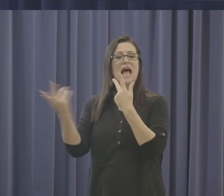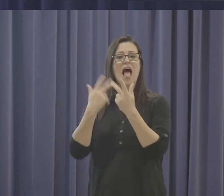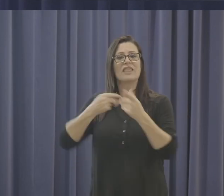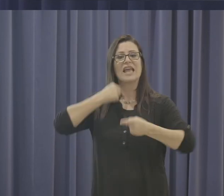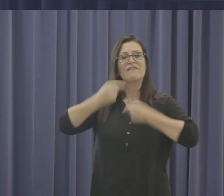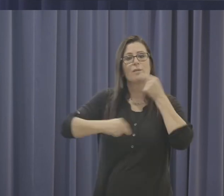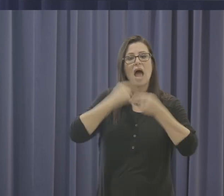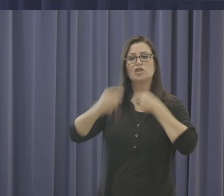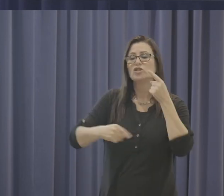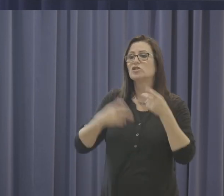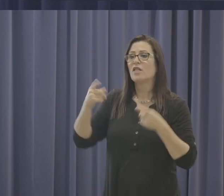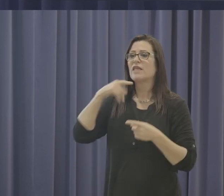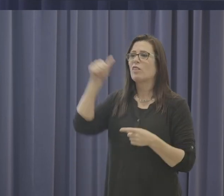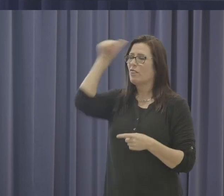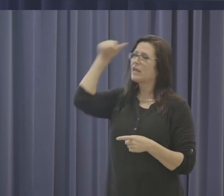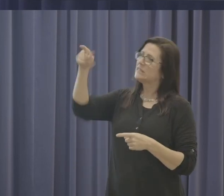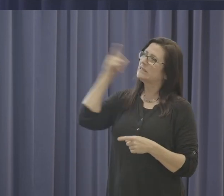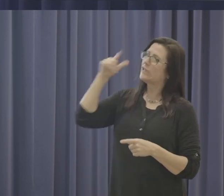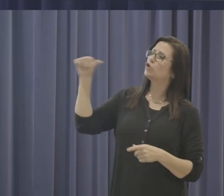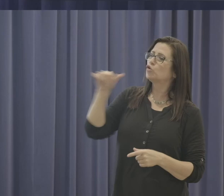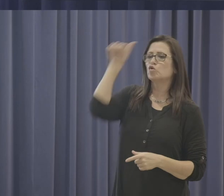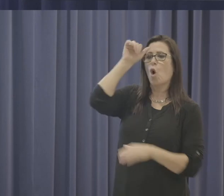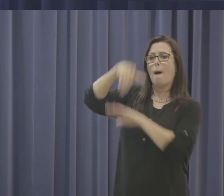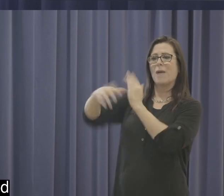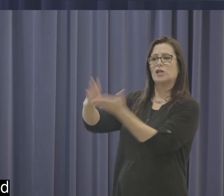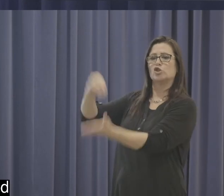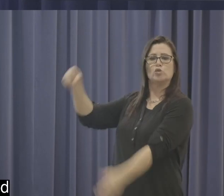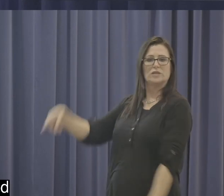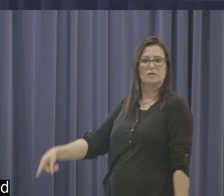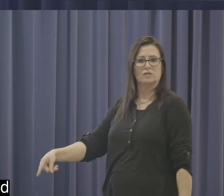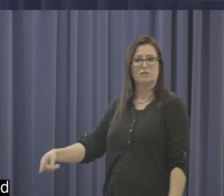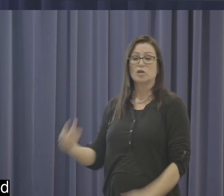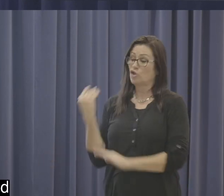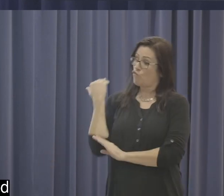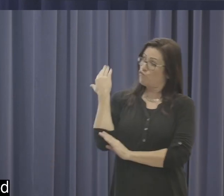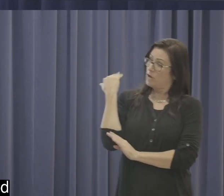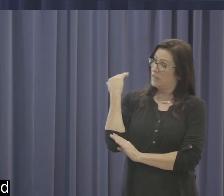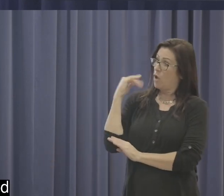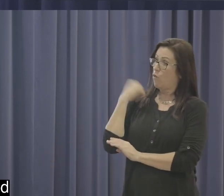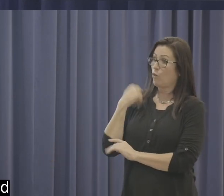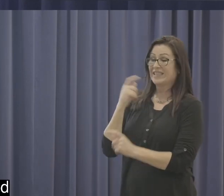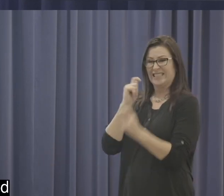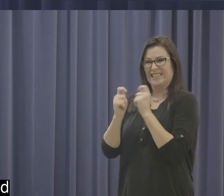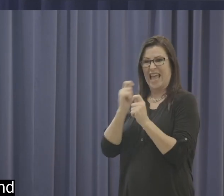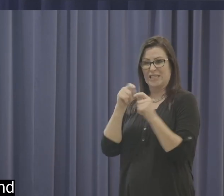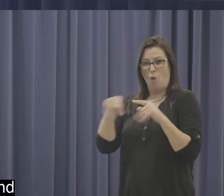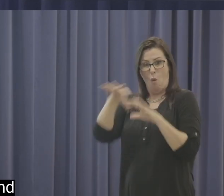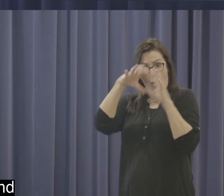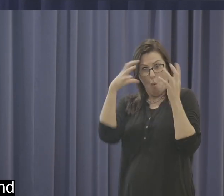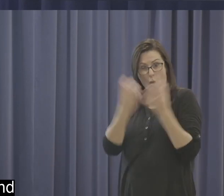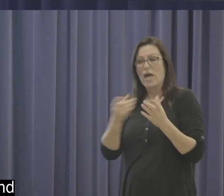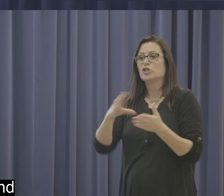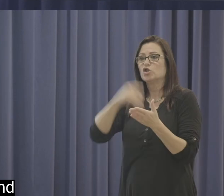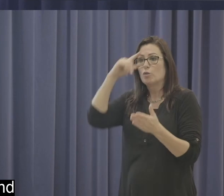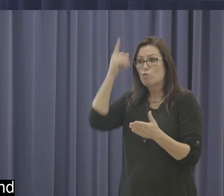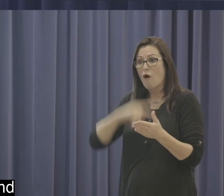parent felt the classroom teacher should know. So we recently completed testing the resources and the student